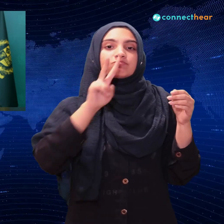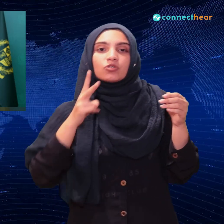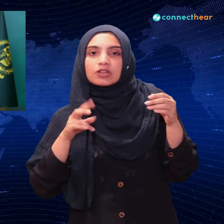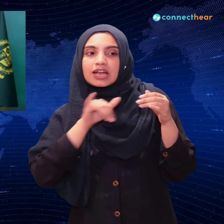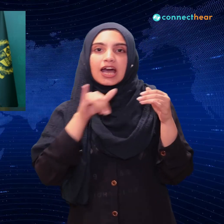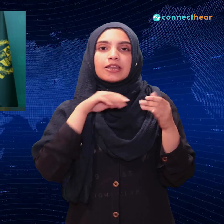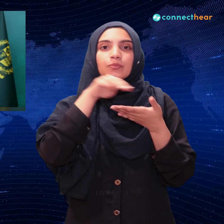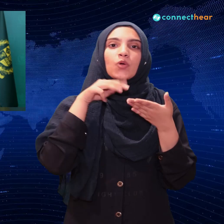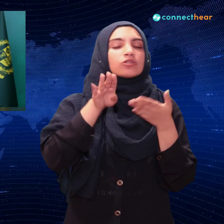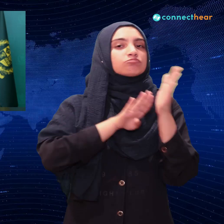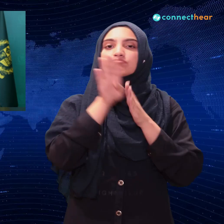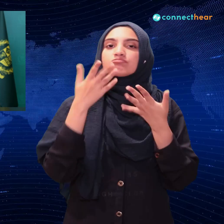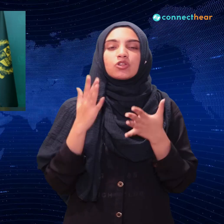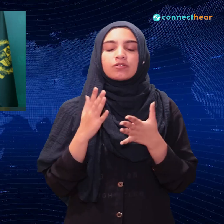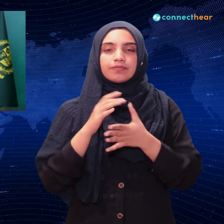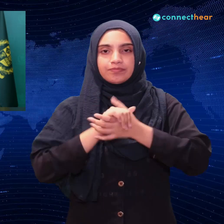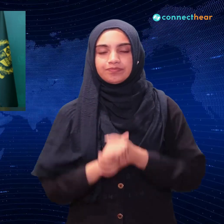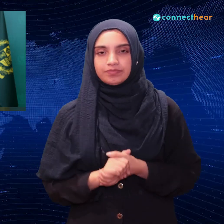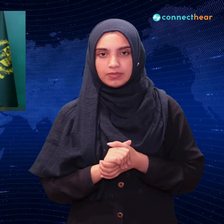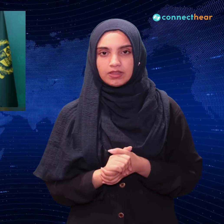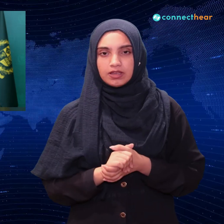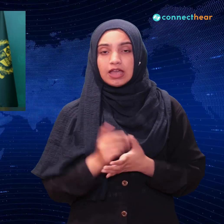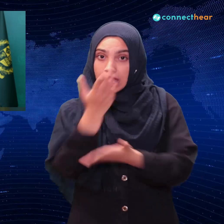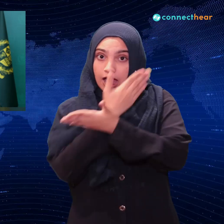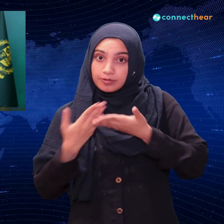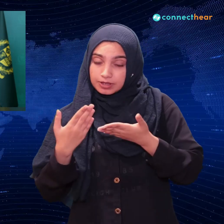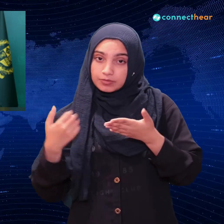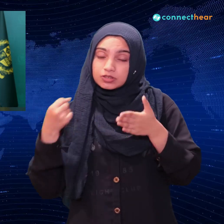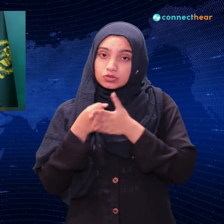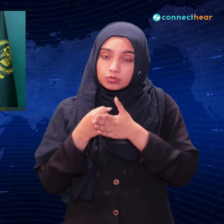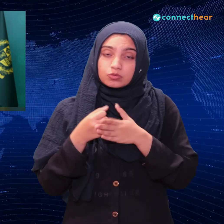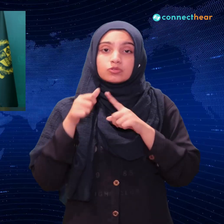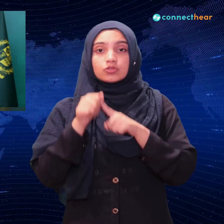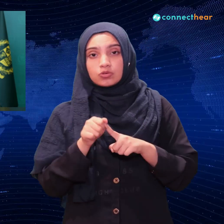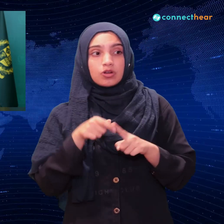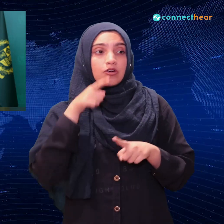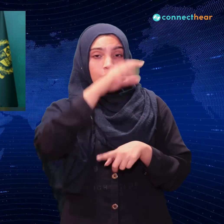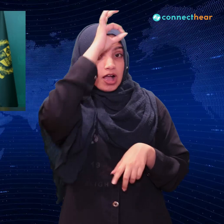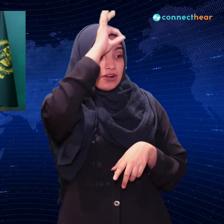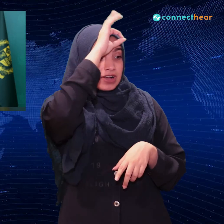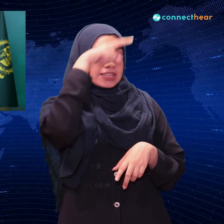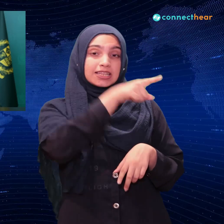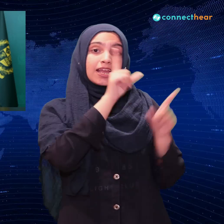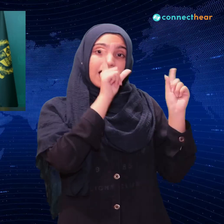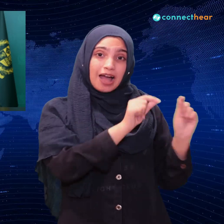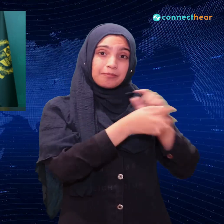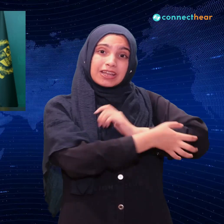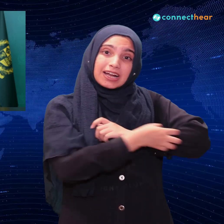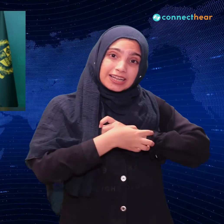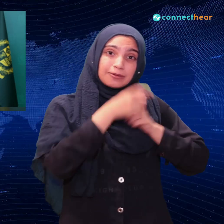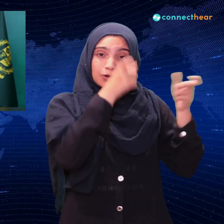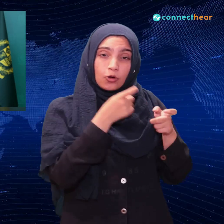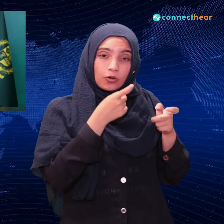must strengthen this current government, stabilize it, for the sake of the people of Afghanistan. What have